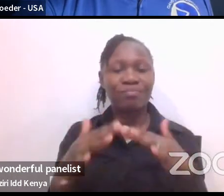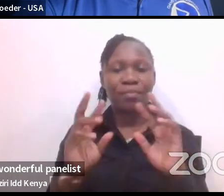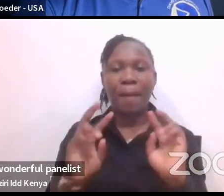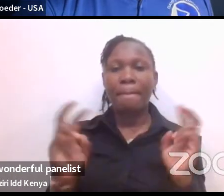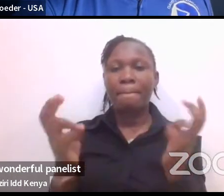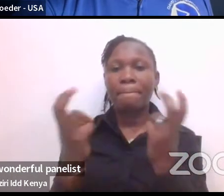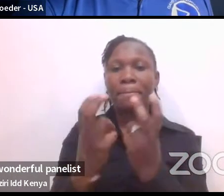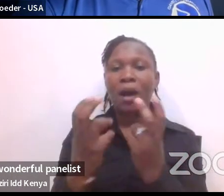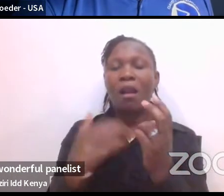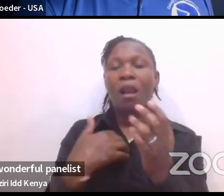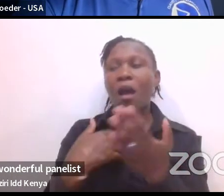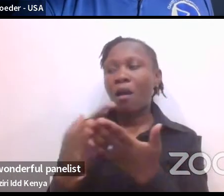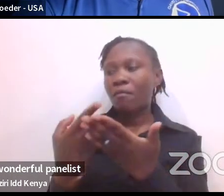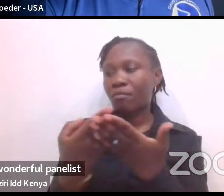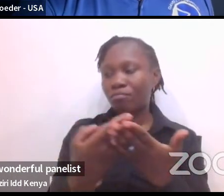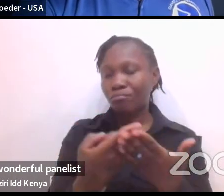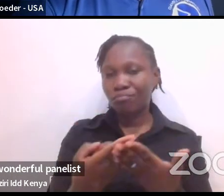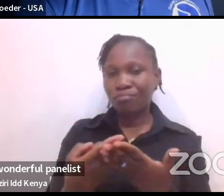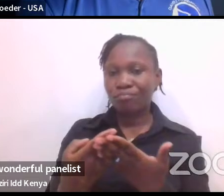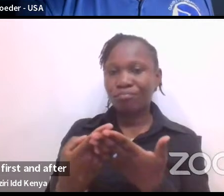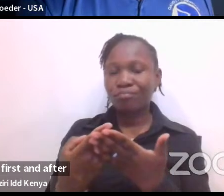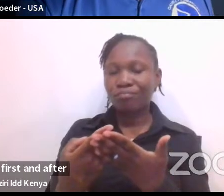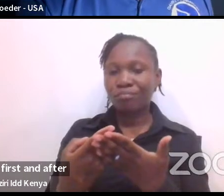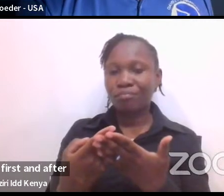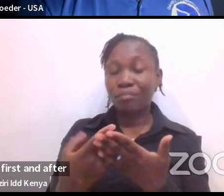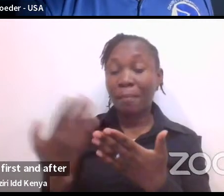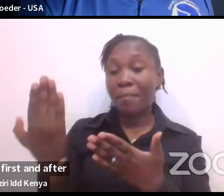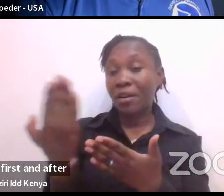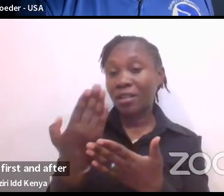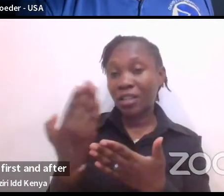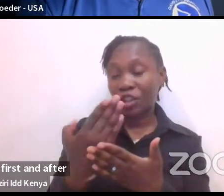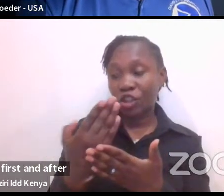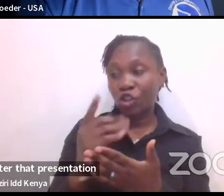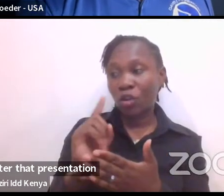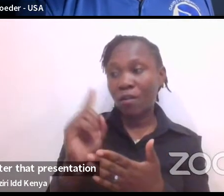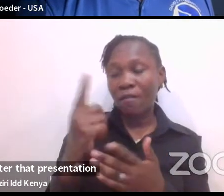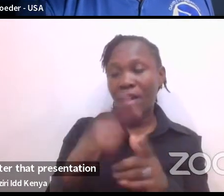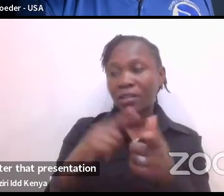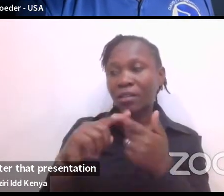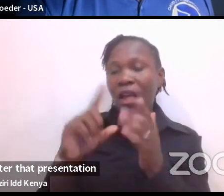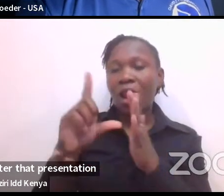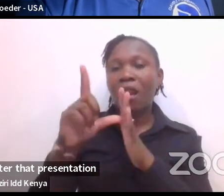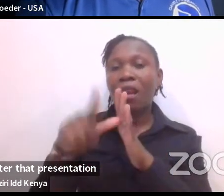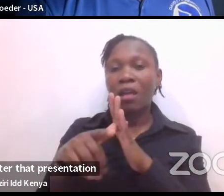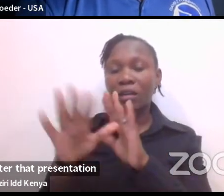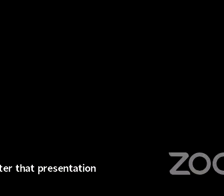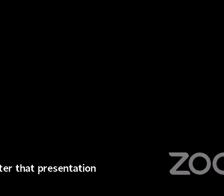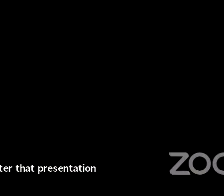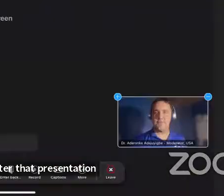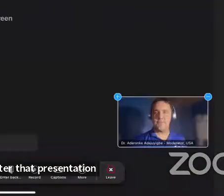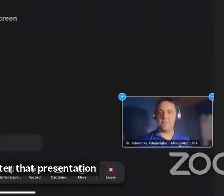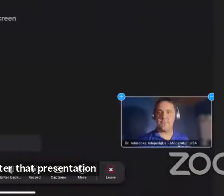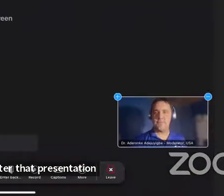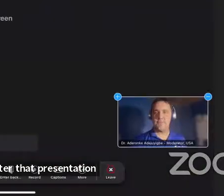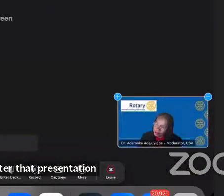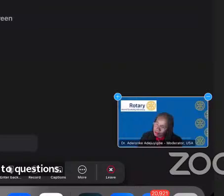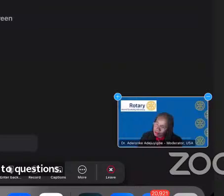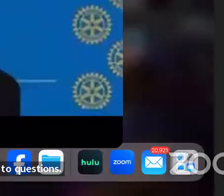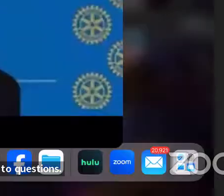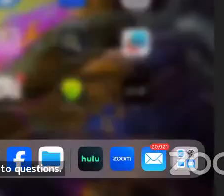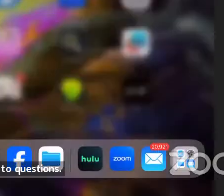presentation first, and after that presentation, then we will go straight to questions. Are you ready?